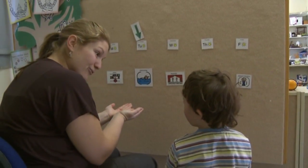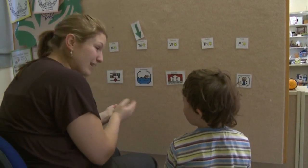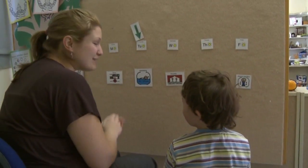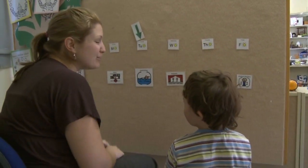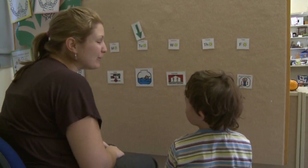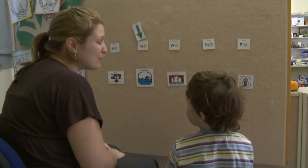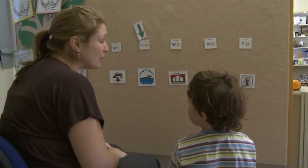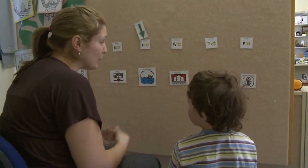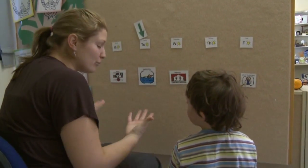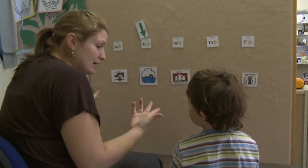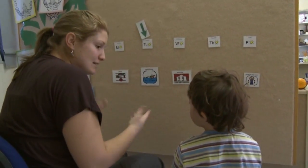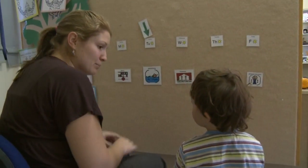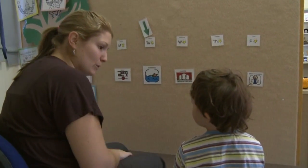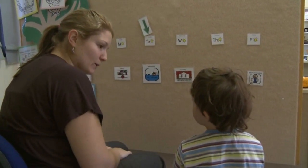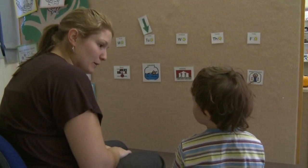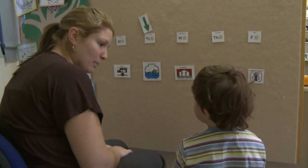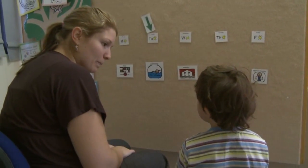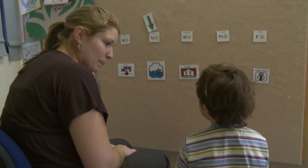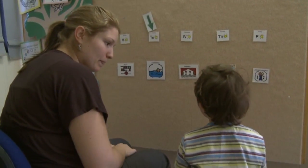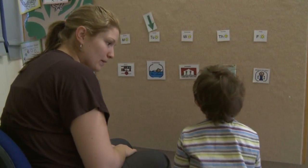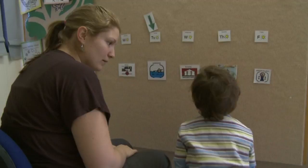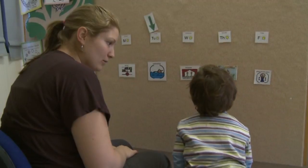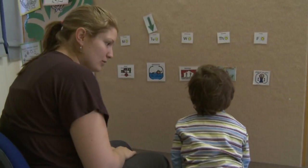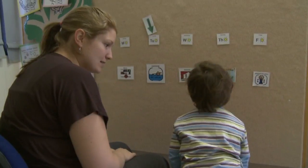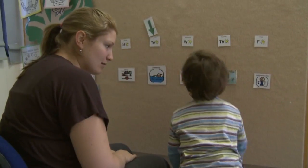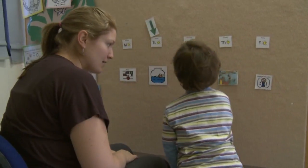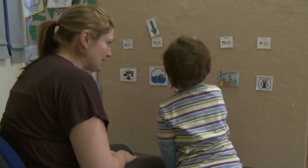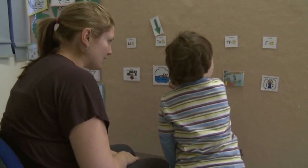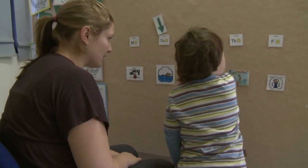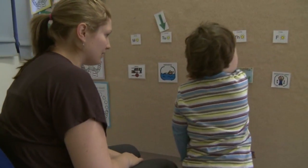Read a book. Good boy. Who reads us a book? Who does our reading?